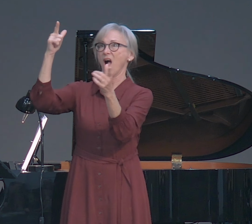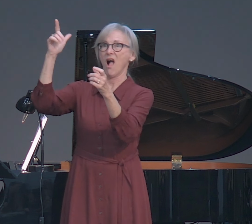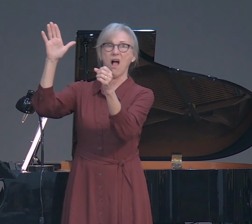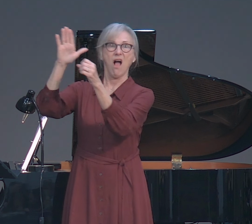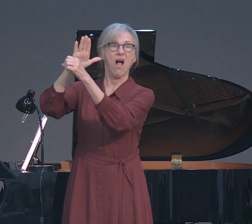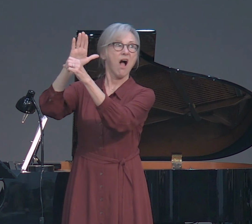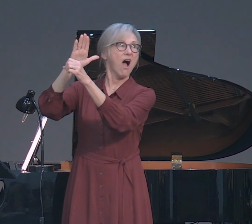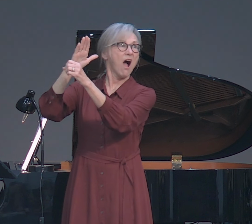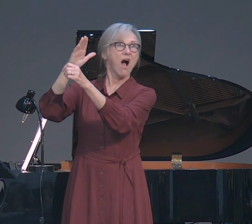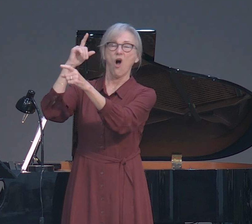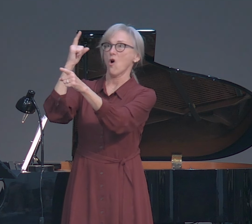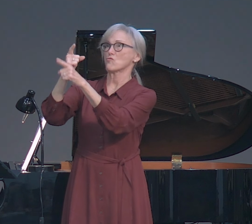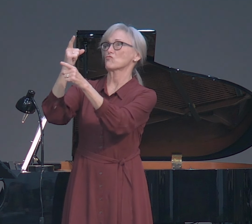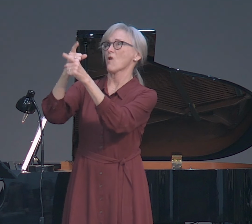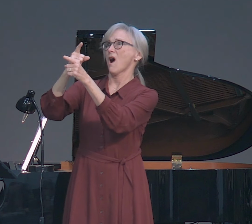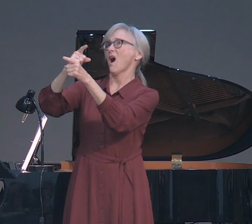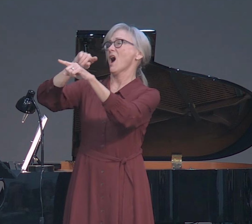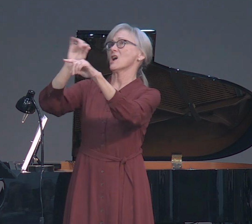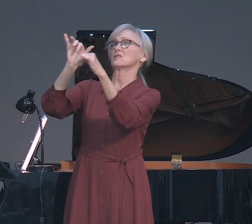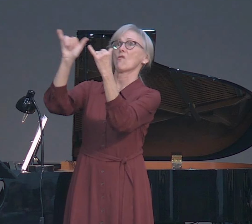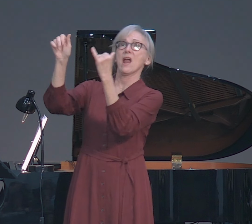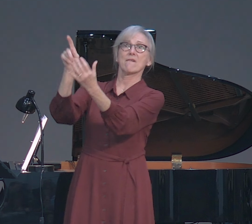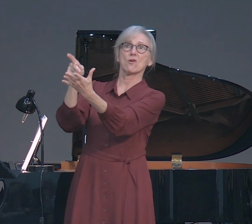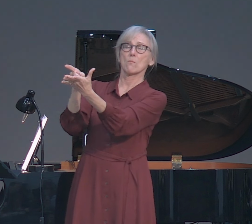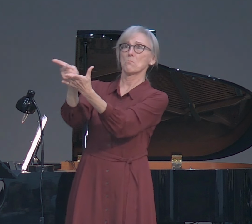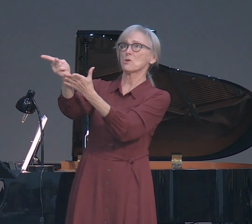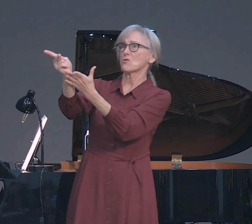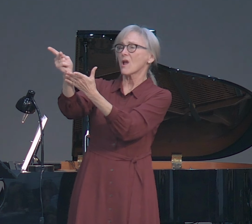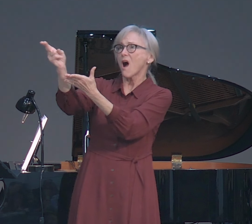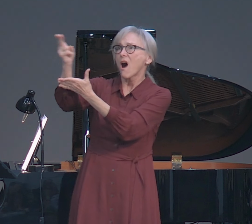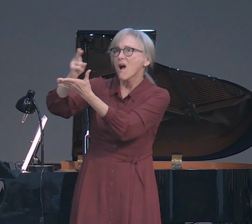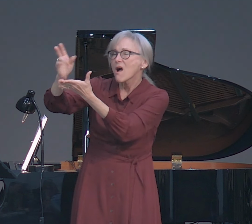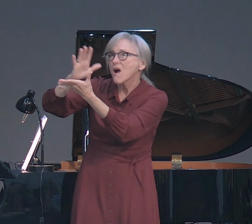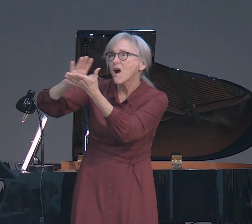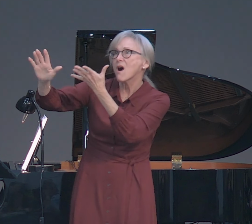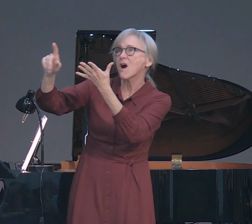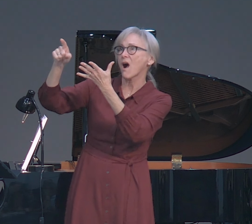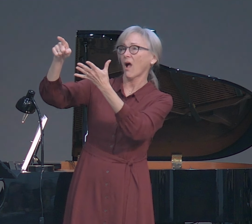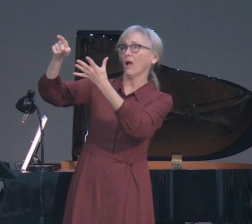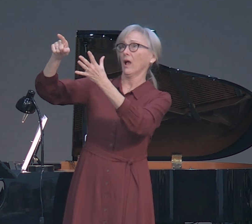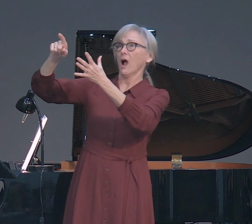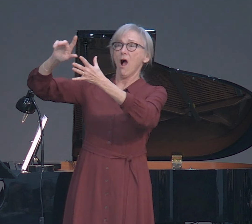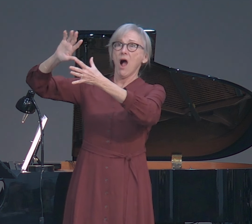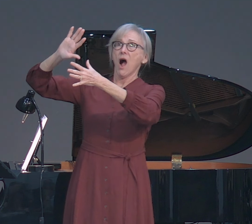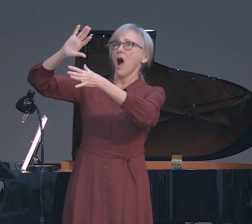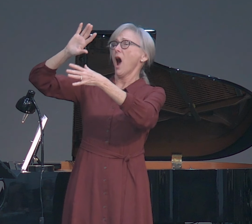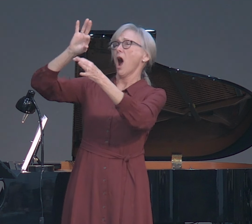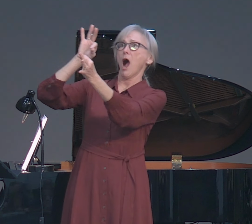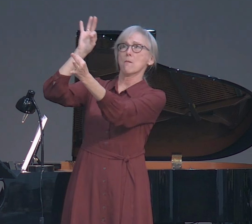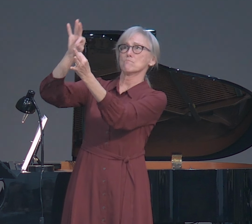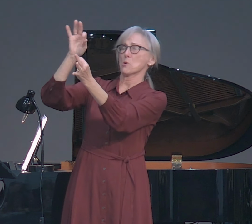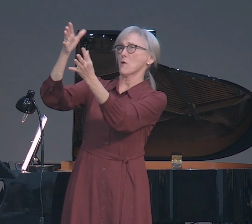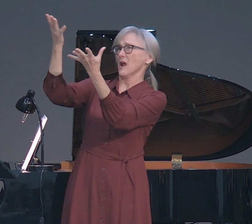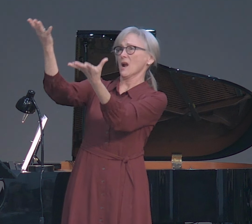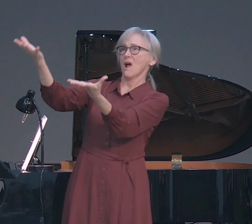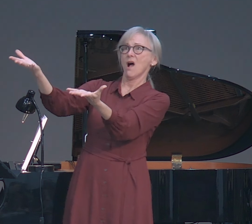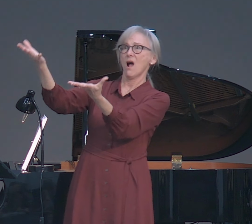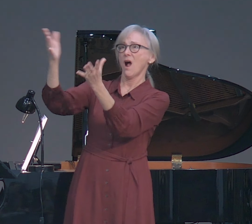righteousness and infinite purity and holiness in all his perfection.